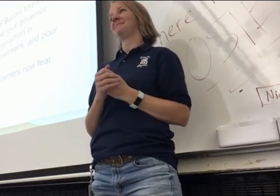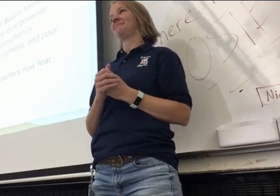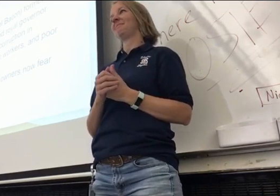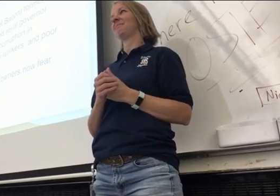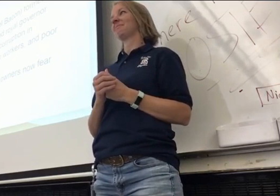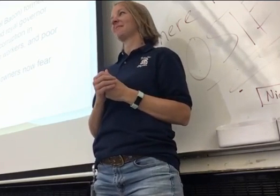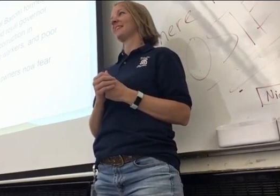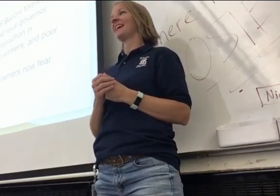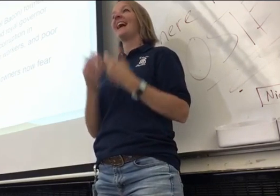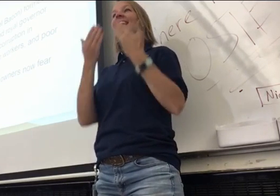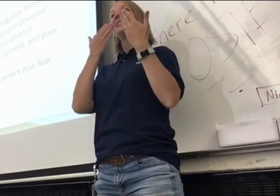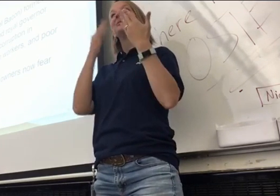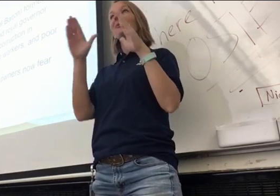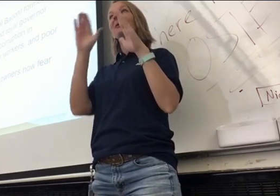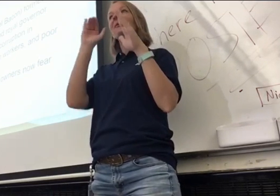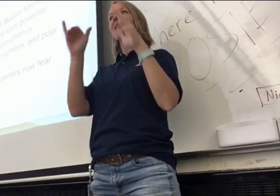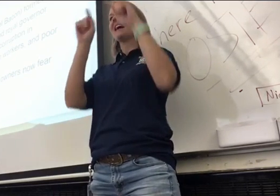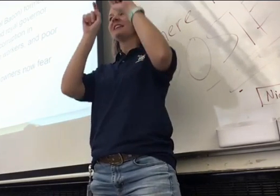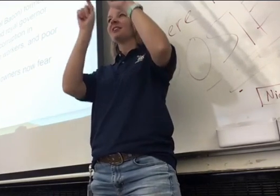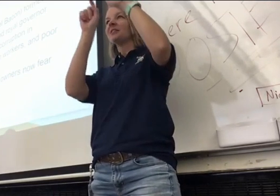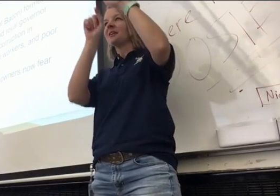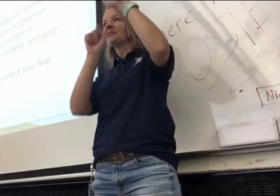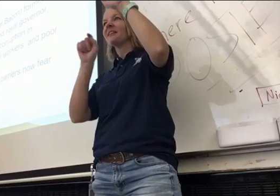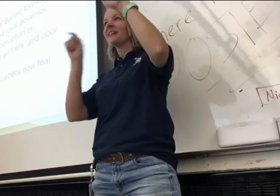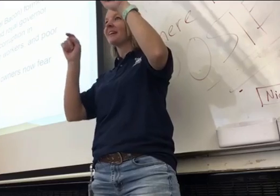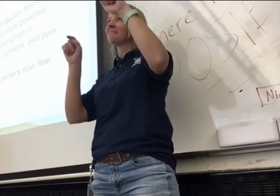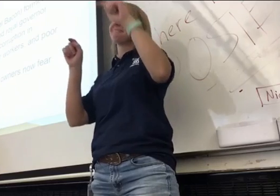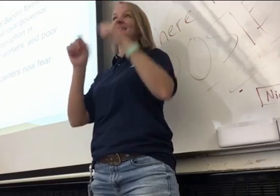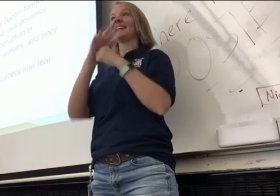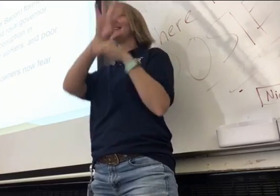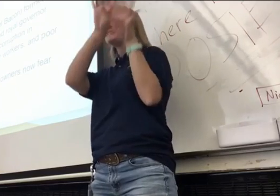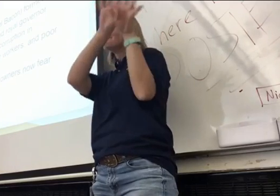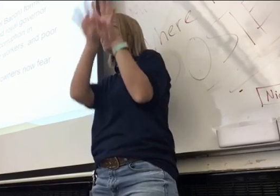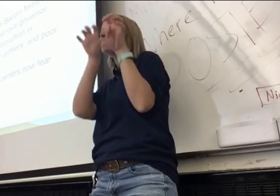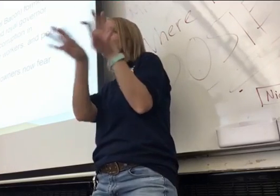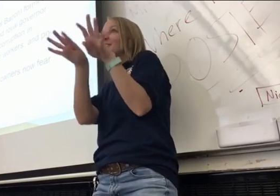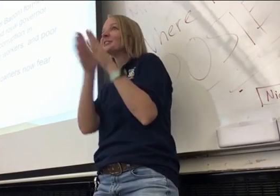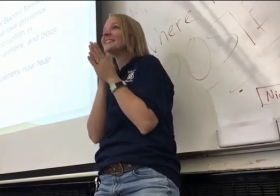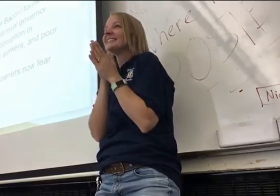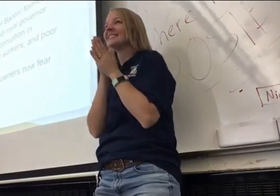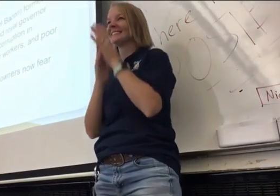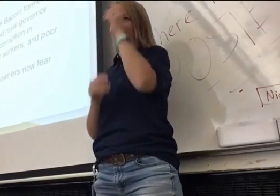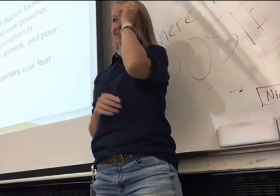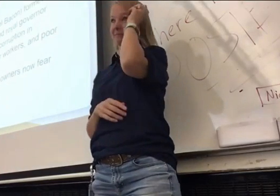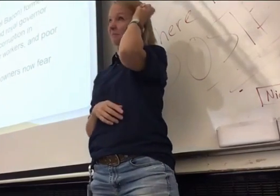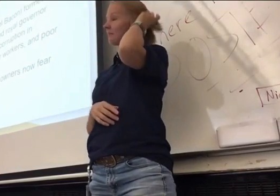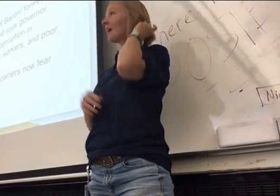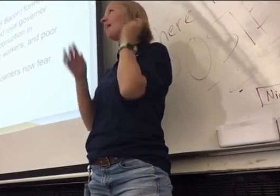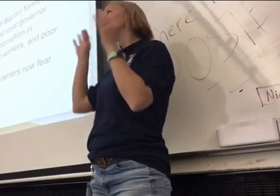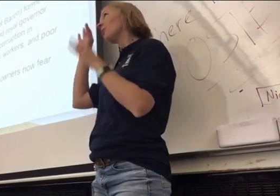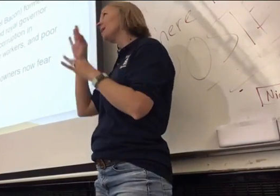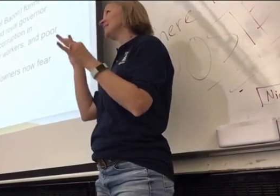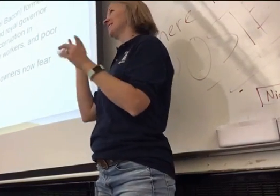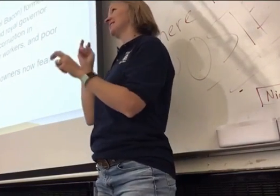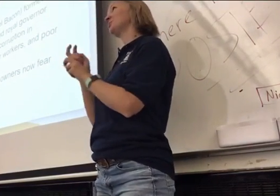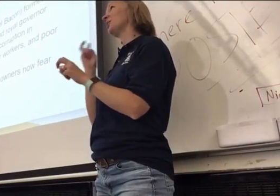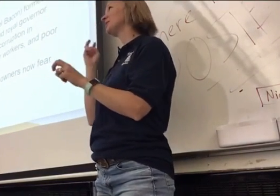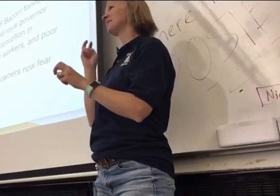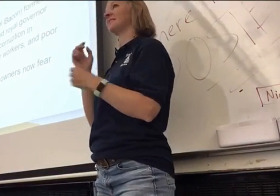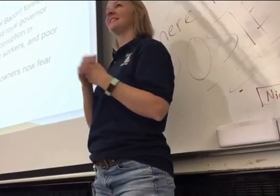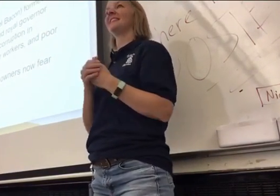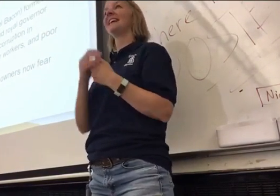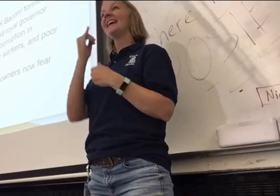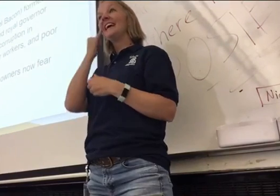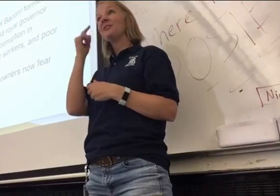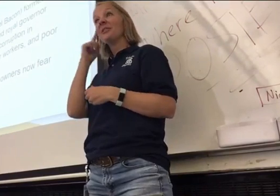Yeah, we don't know what this one is. It's a mystery. No idea. No idea. Okay. If you think